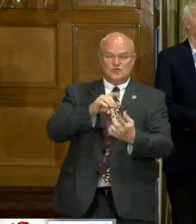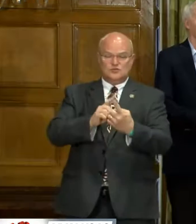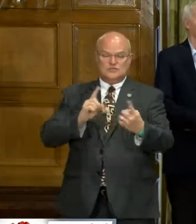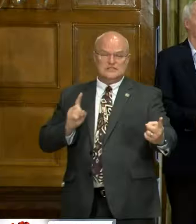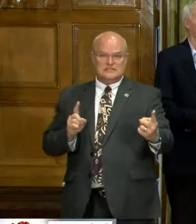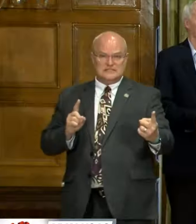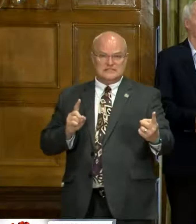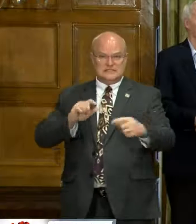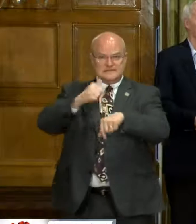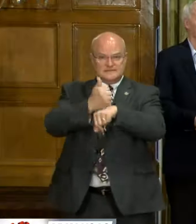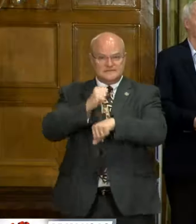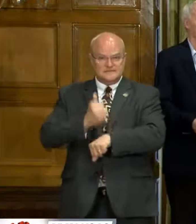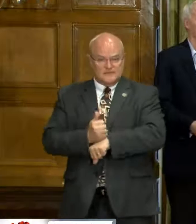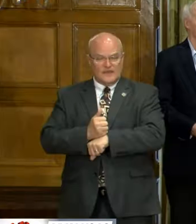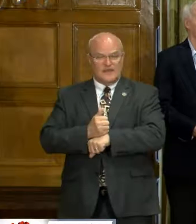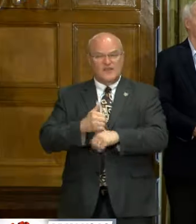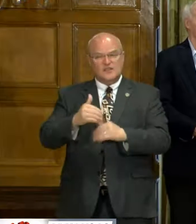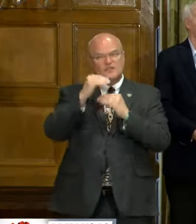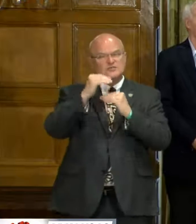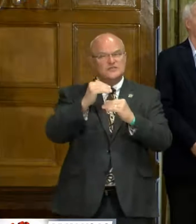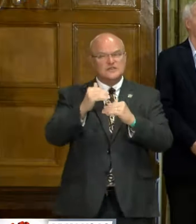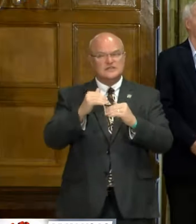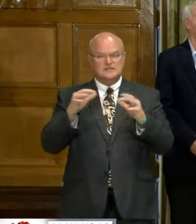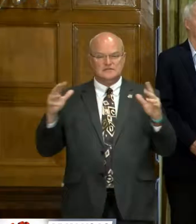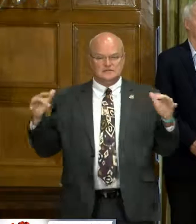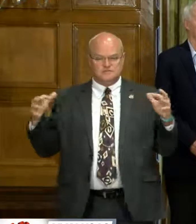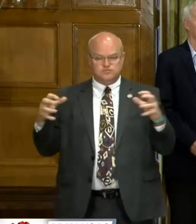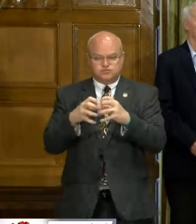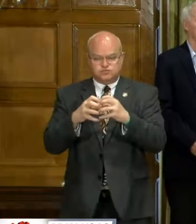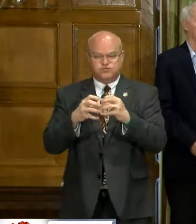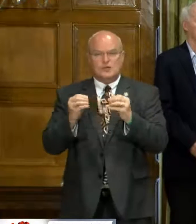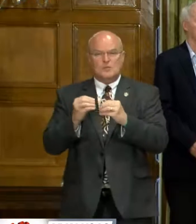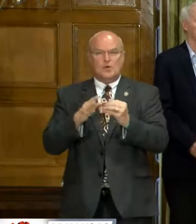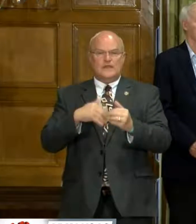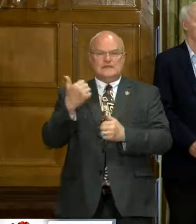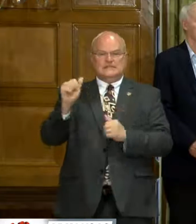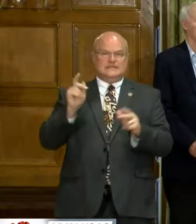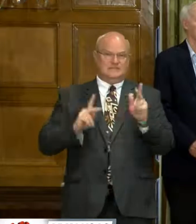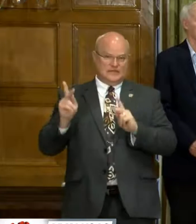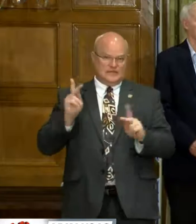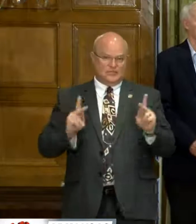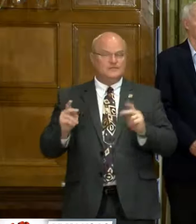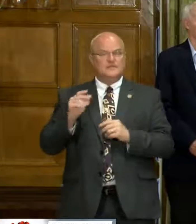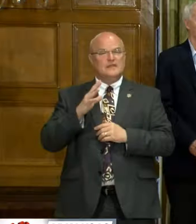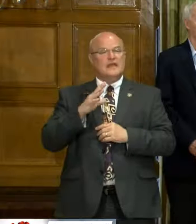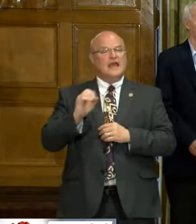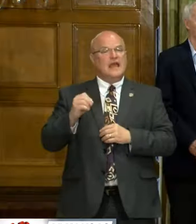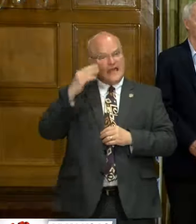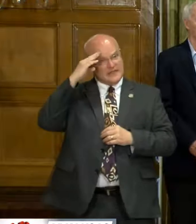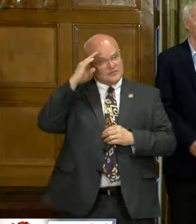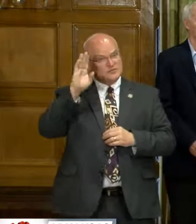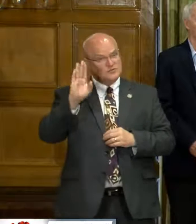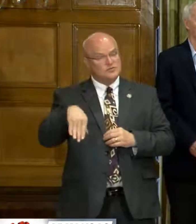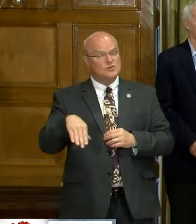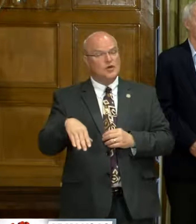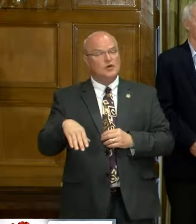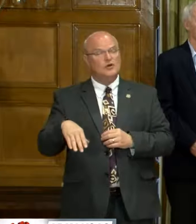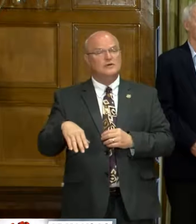distancing protocols, the restrictions of congregate gatherings of 10 or more people. And as you